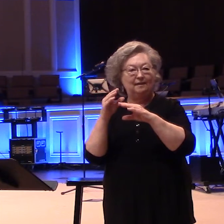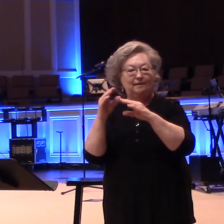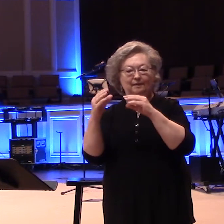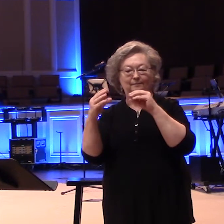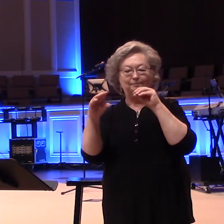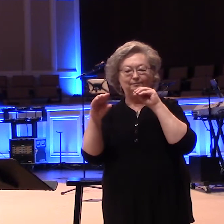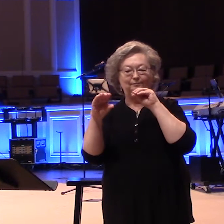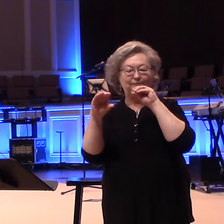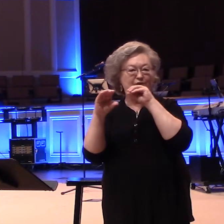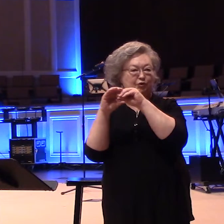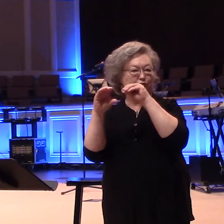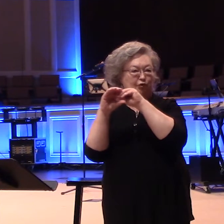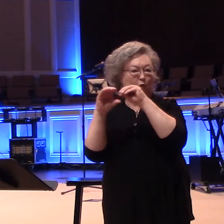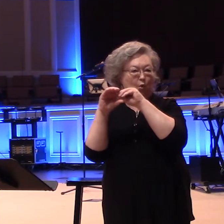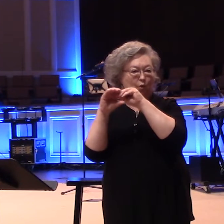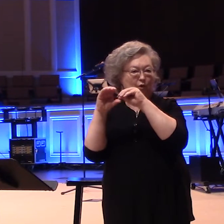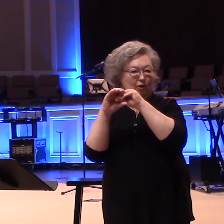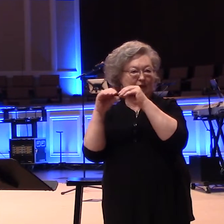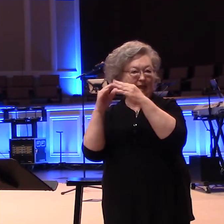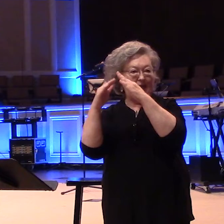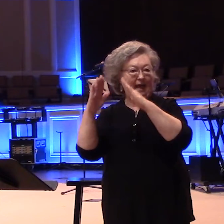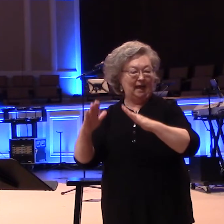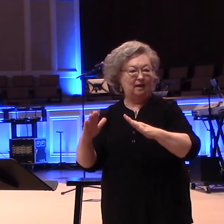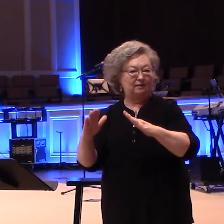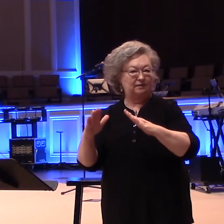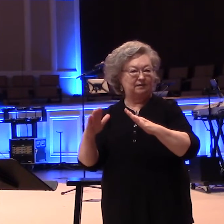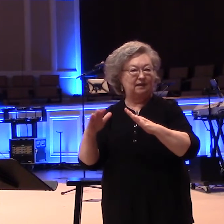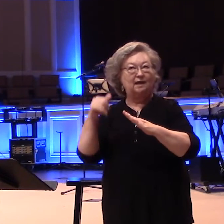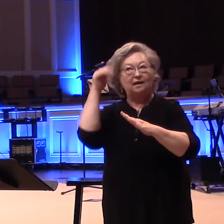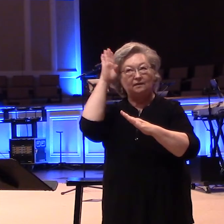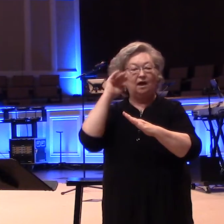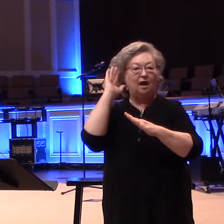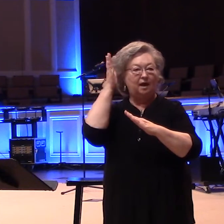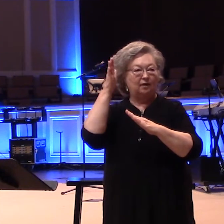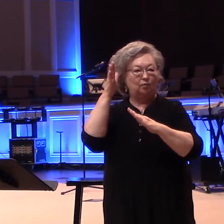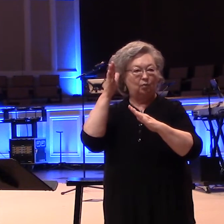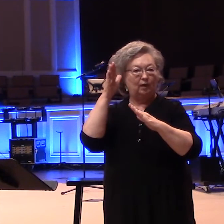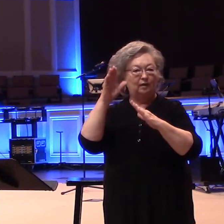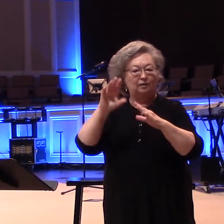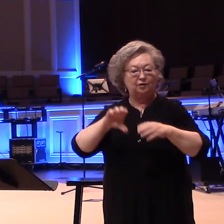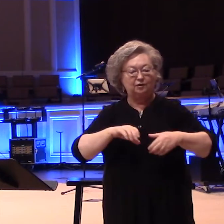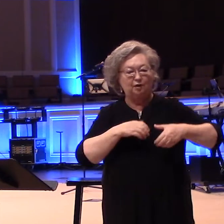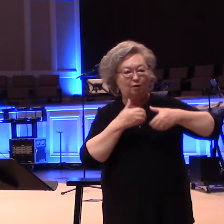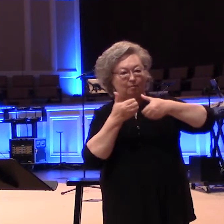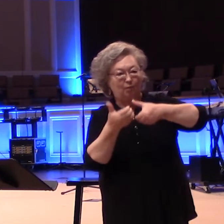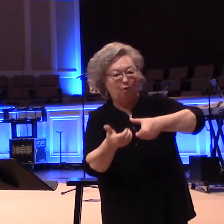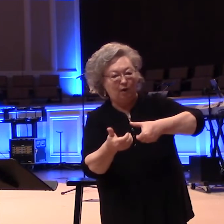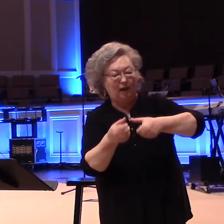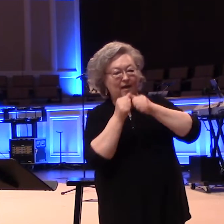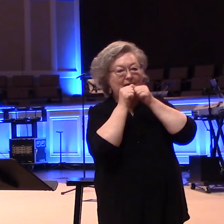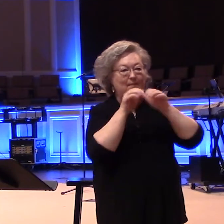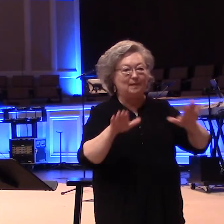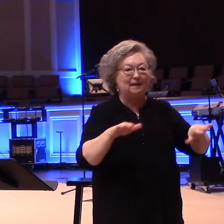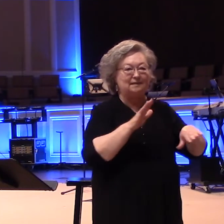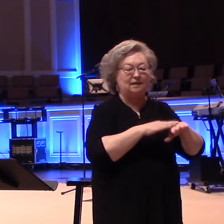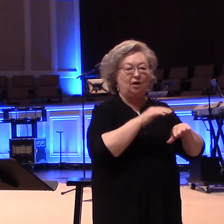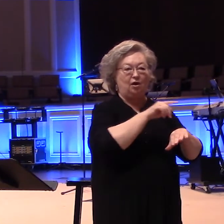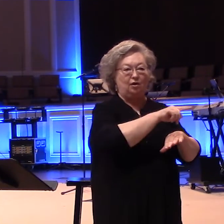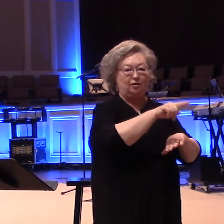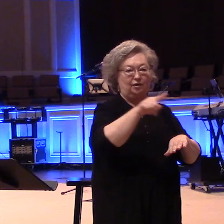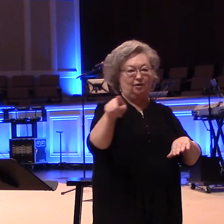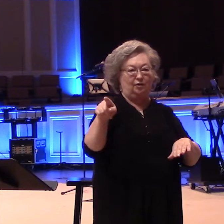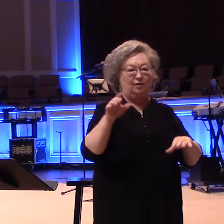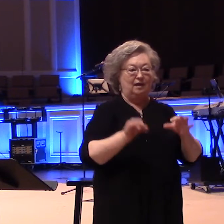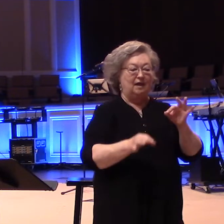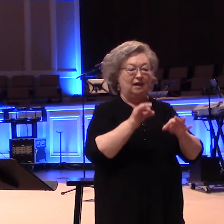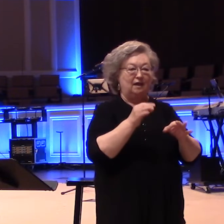Lord, if I'll not open the windows of heaven and pour out a blessing for you. Bring the whole tithe into the storehouse so that there may be food in my house.